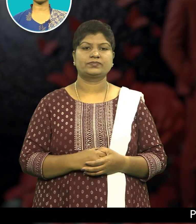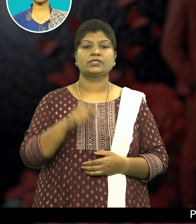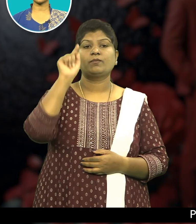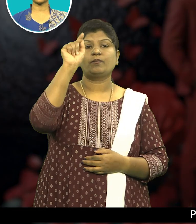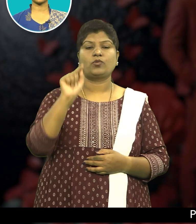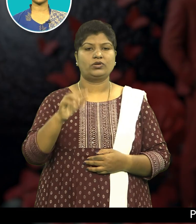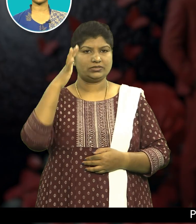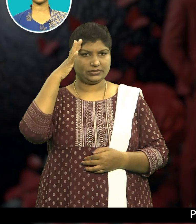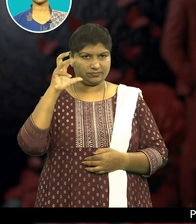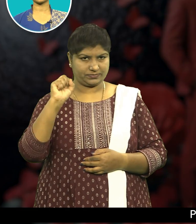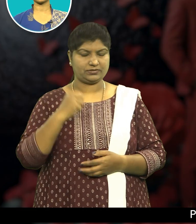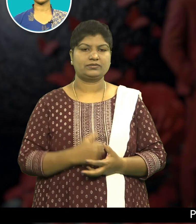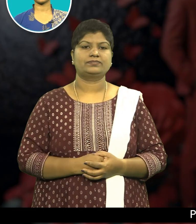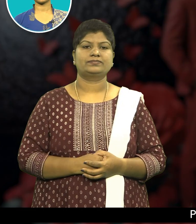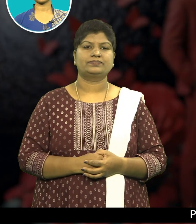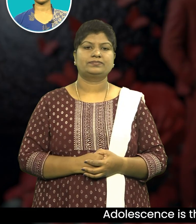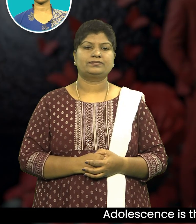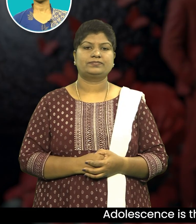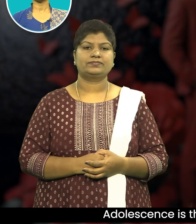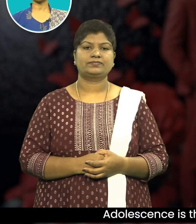Points to remember.